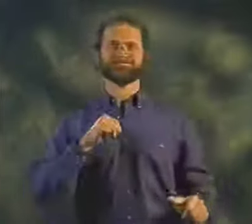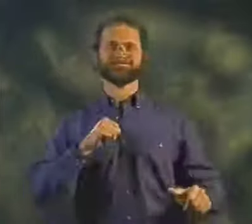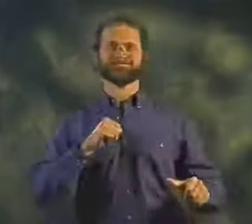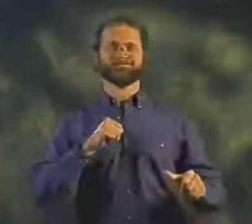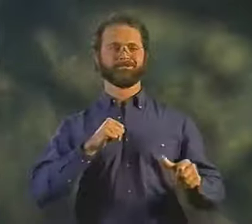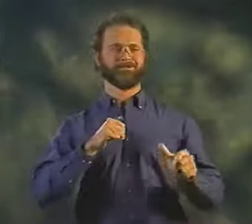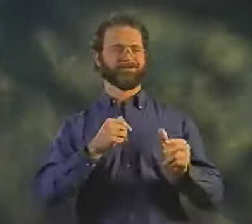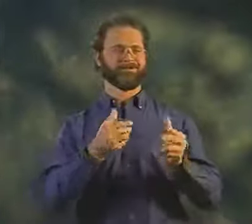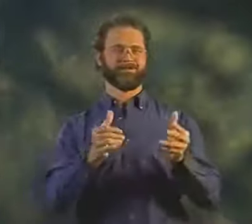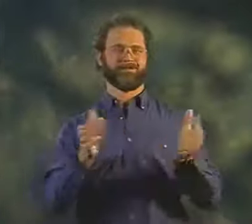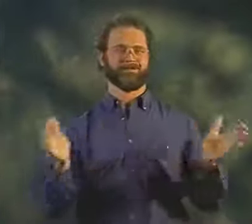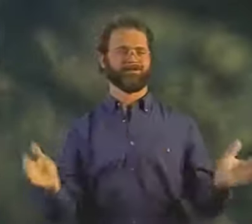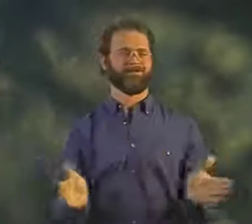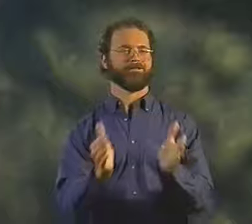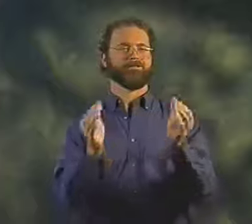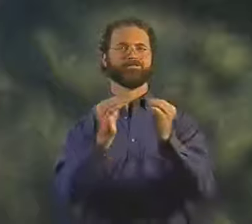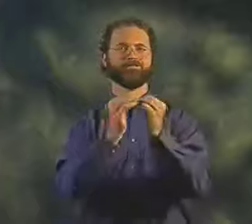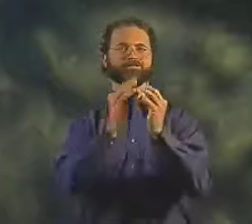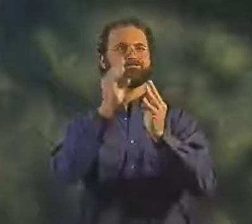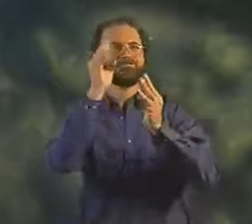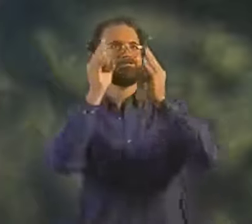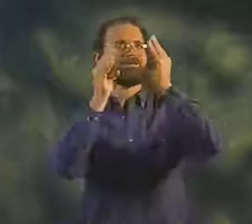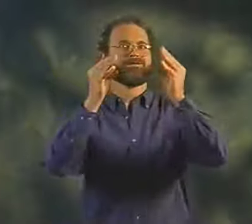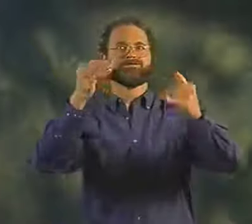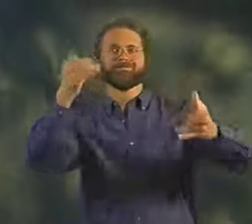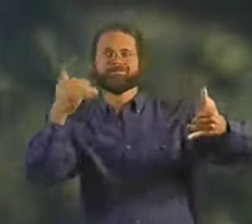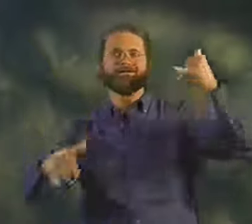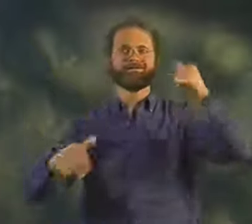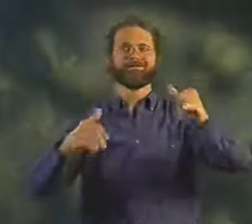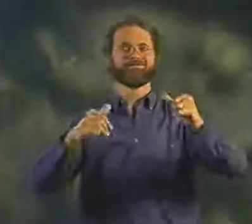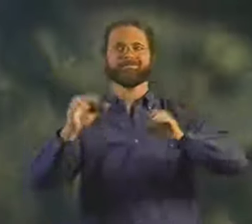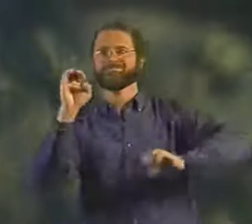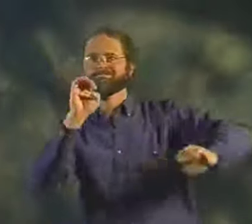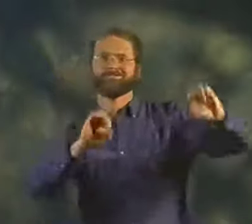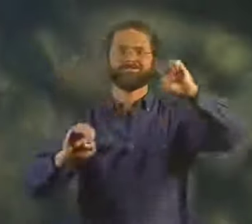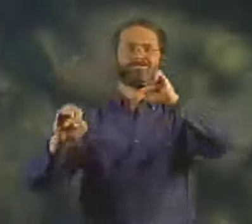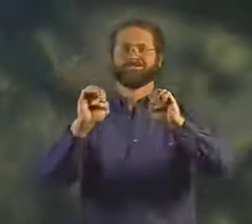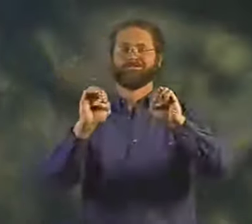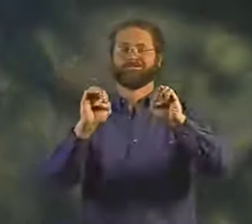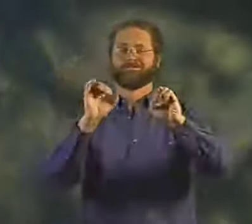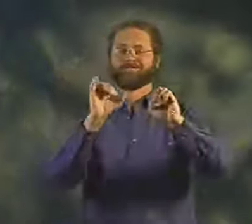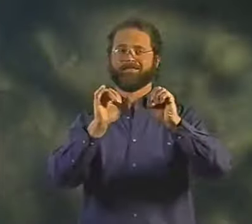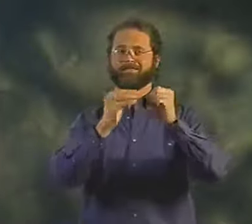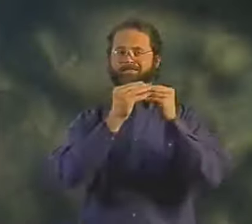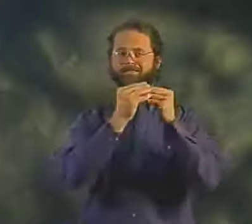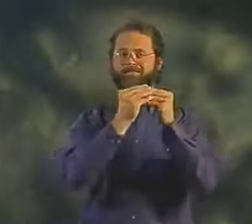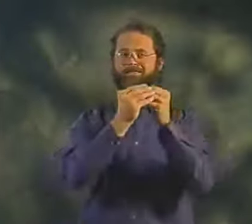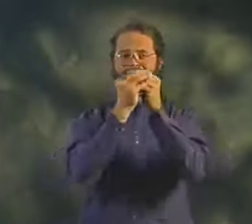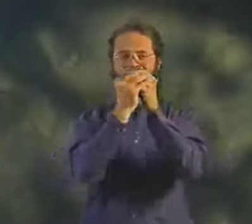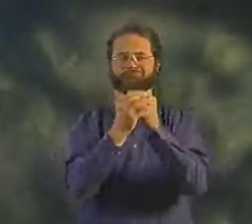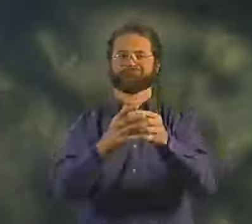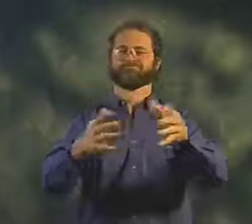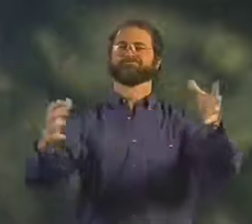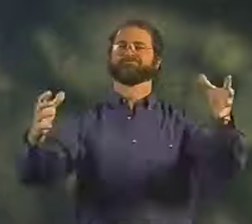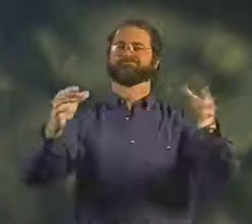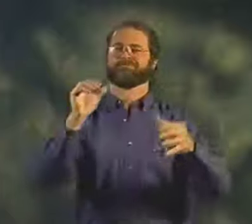their language. However, the emancipation of ASL has inspired pride in the language. It has fostered an atmosphere in